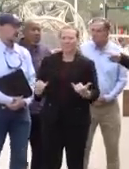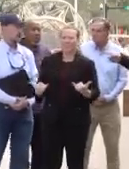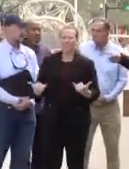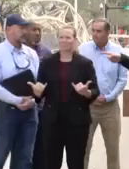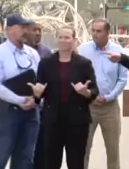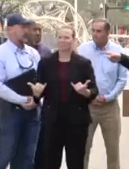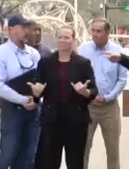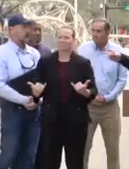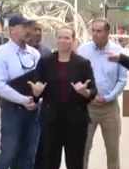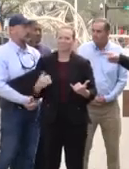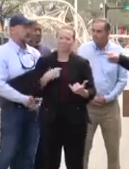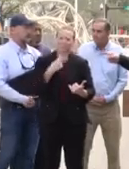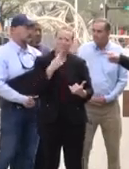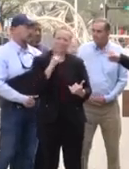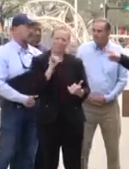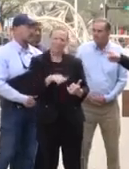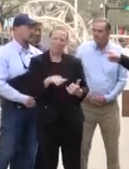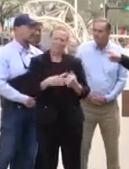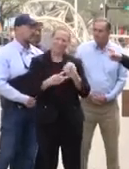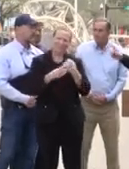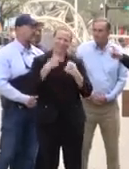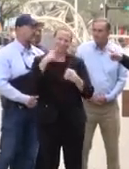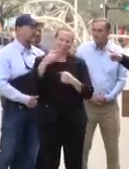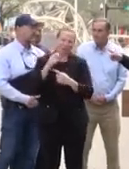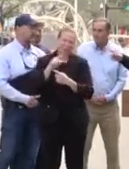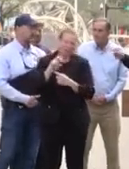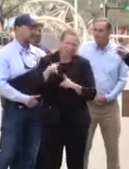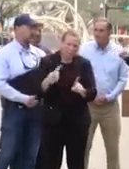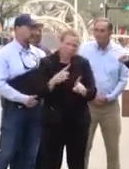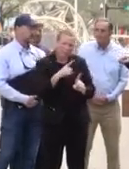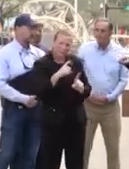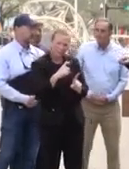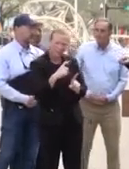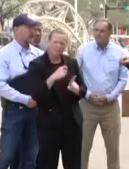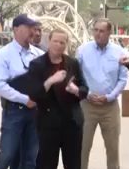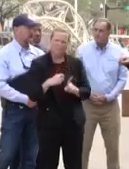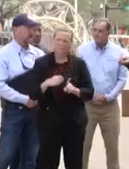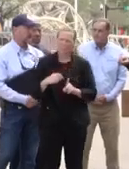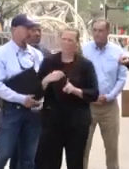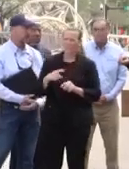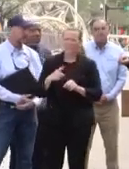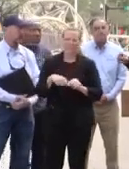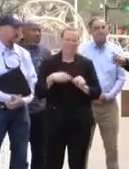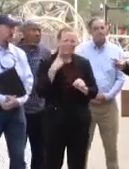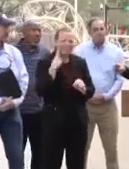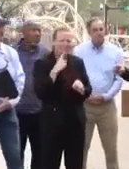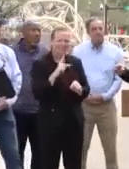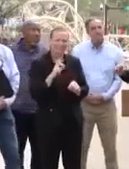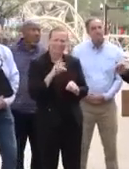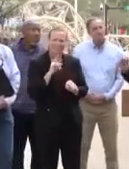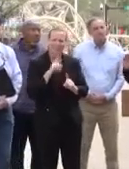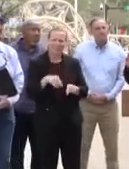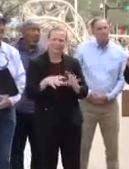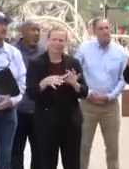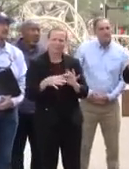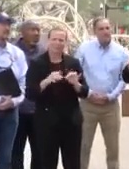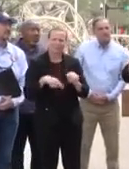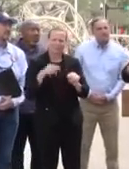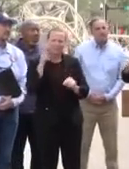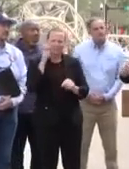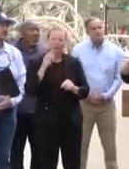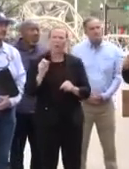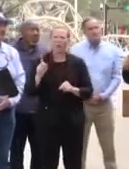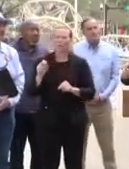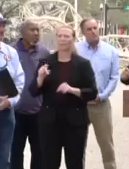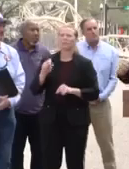only? Right now, we're only approved for NCS, but I thought TSA for both. Okay. So we are